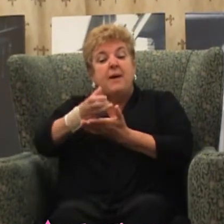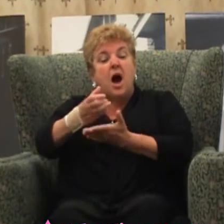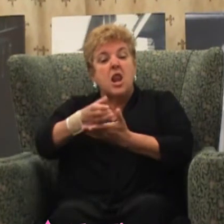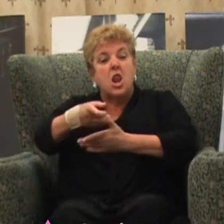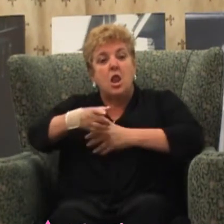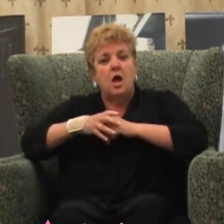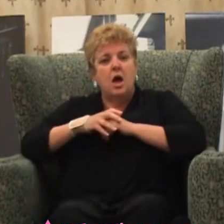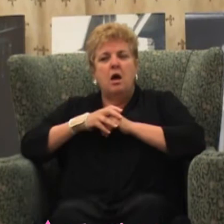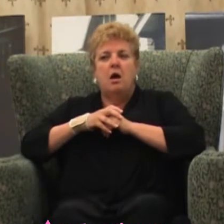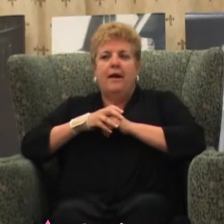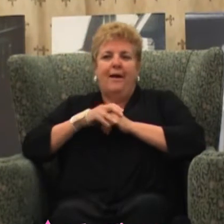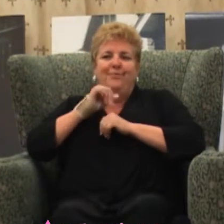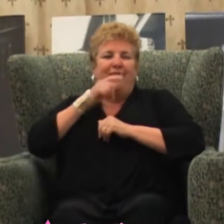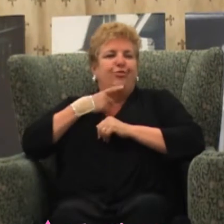No, I'm not thirsty, I'm frugal.